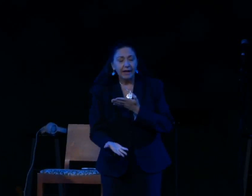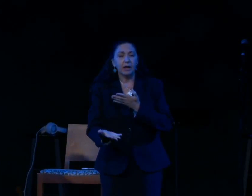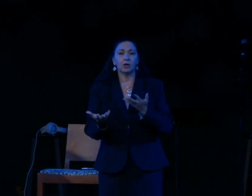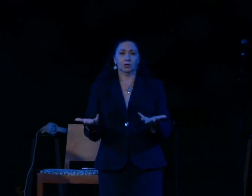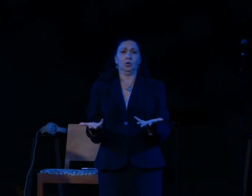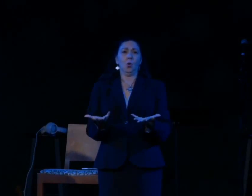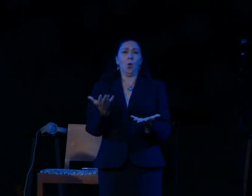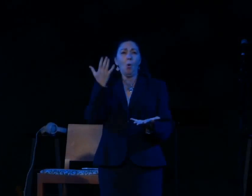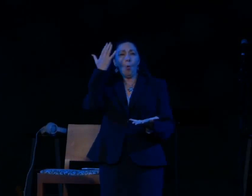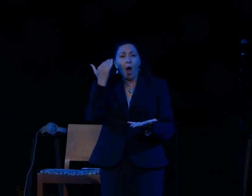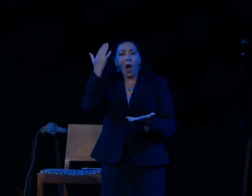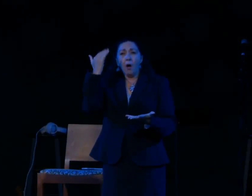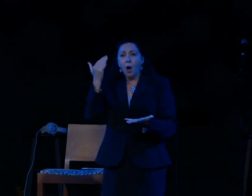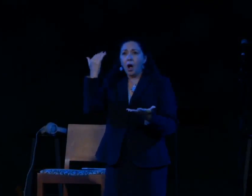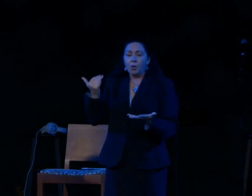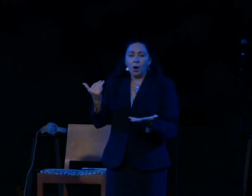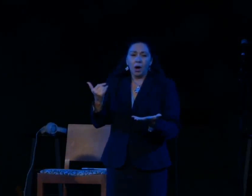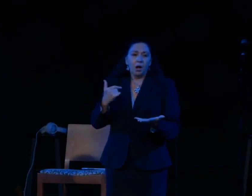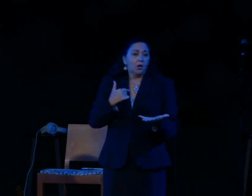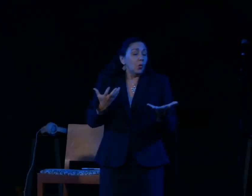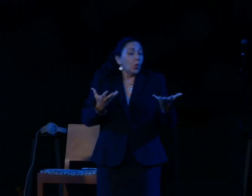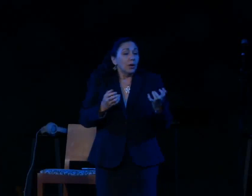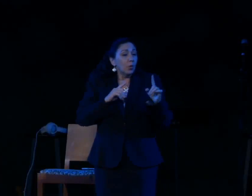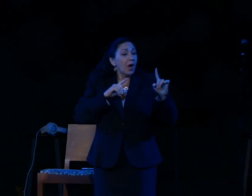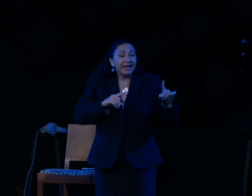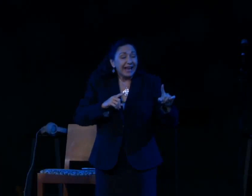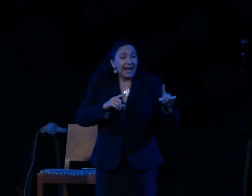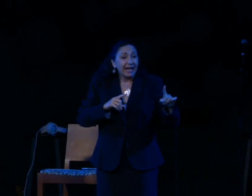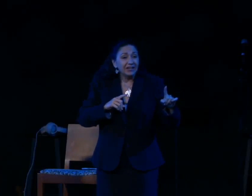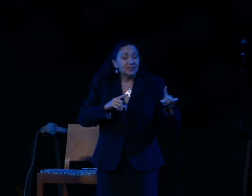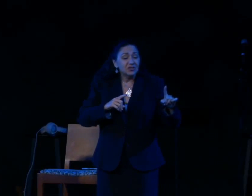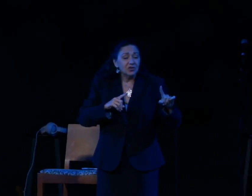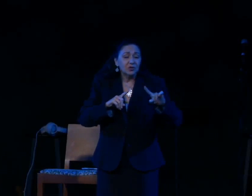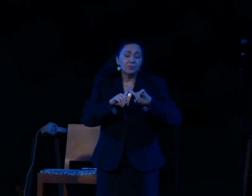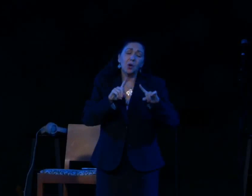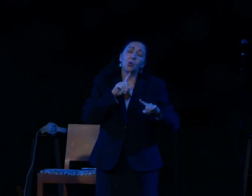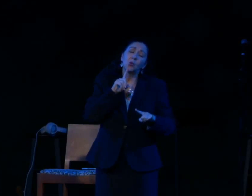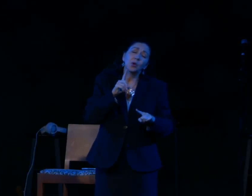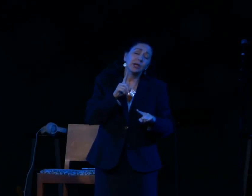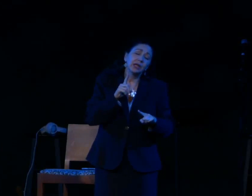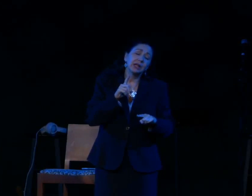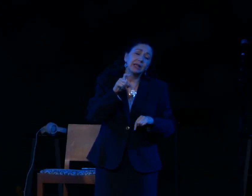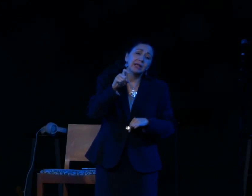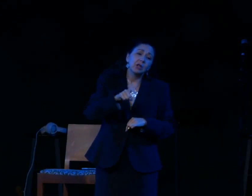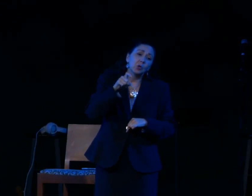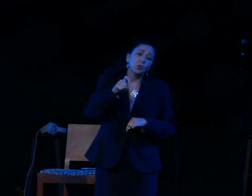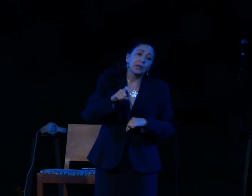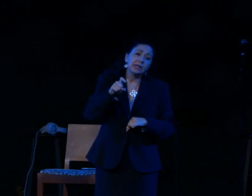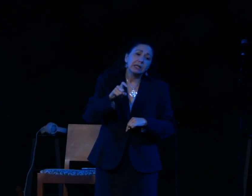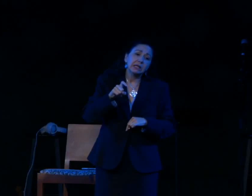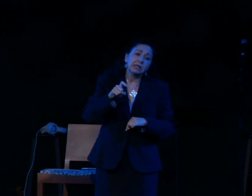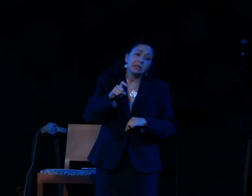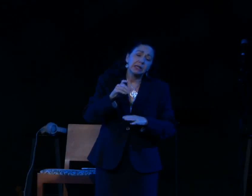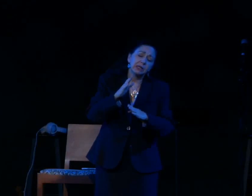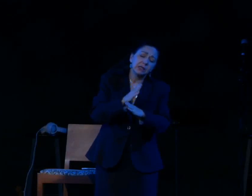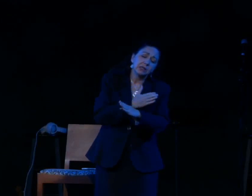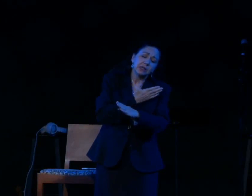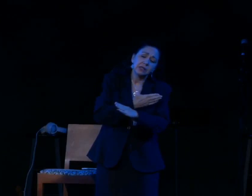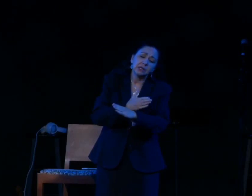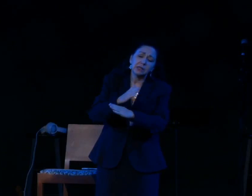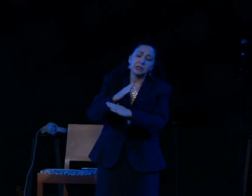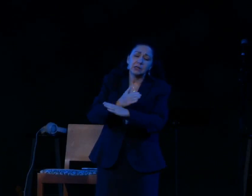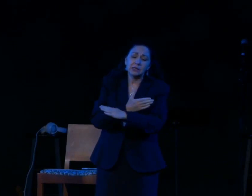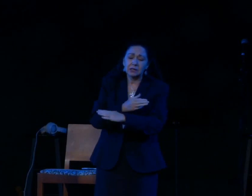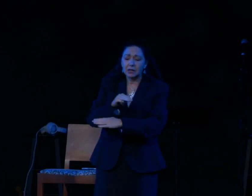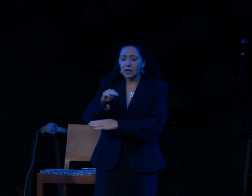the fact that we long for answers, what we need more than that is a song, a melody. And song has